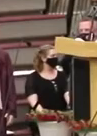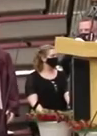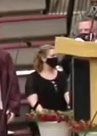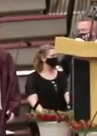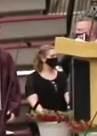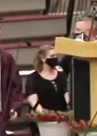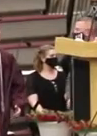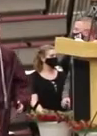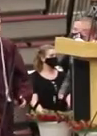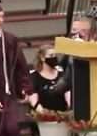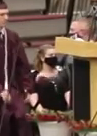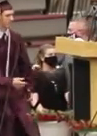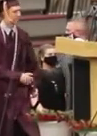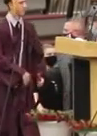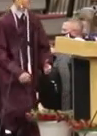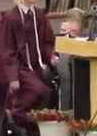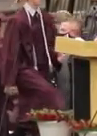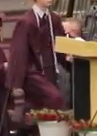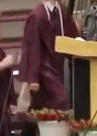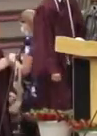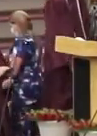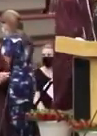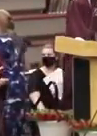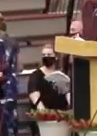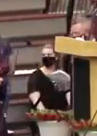Noah Joseph Morrison.